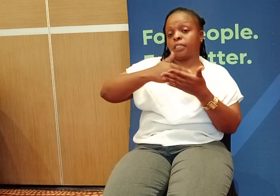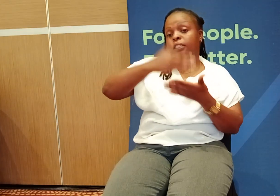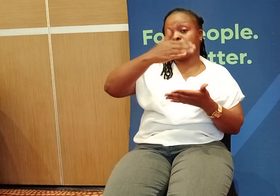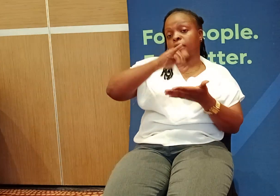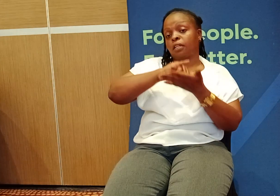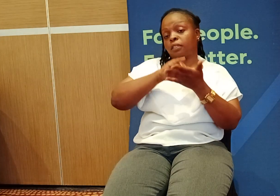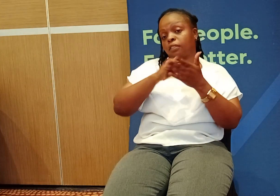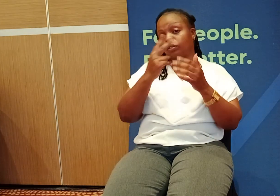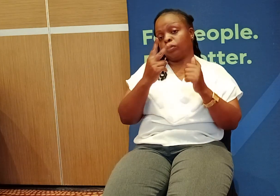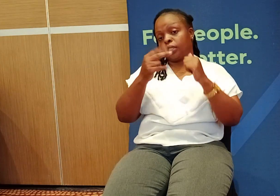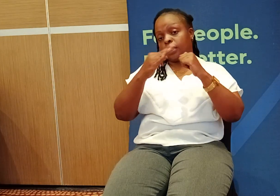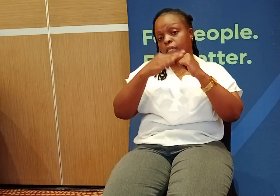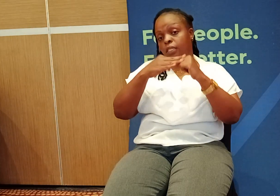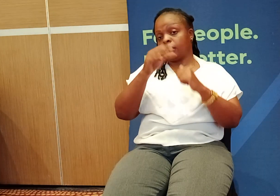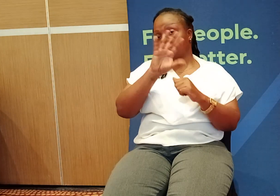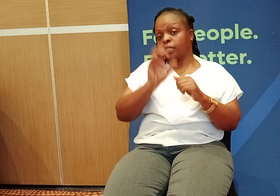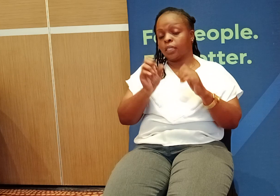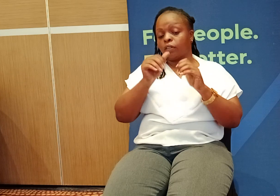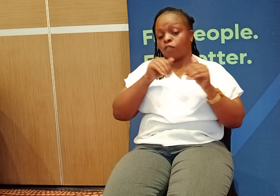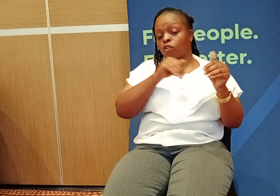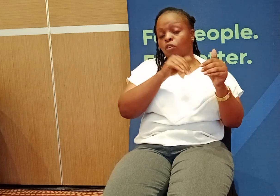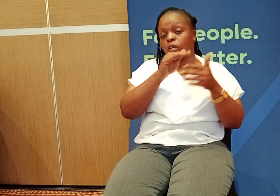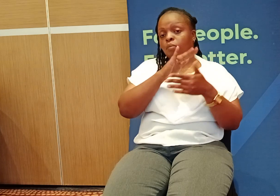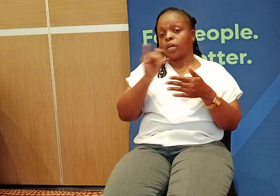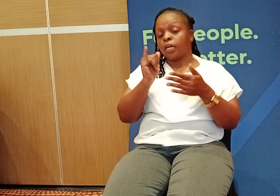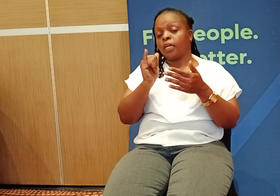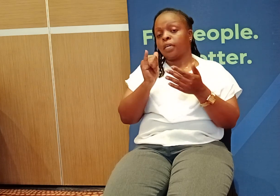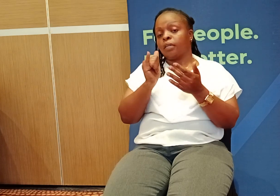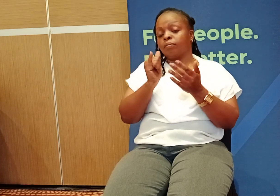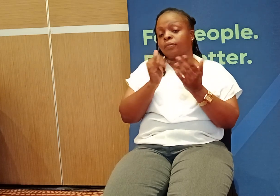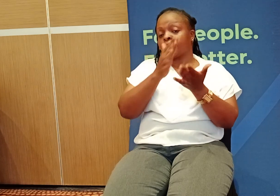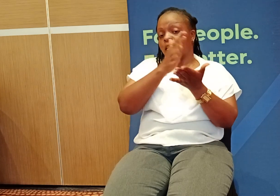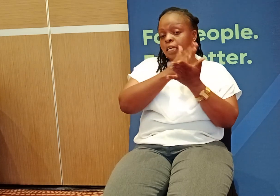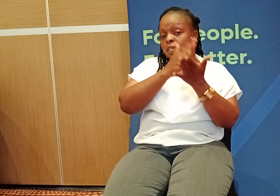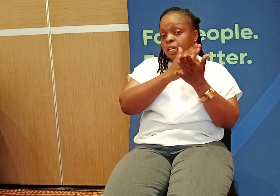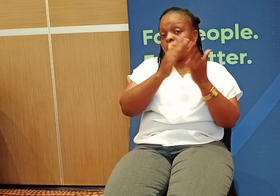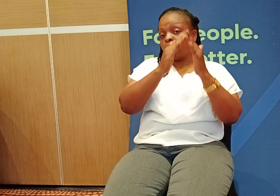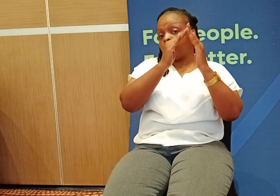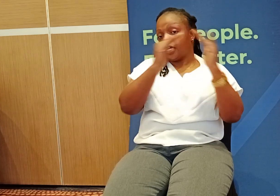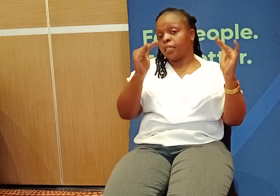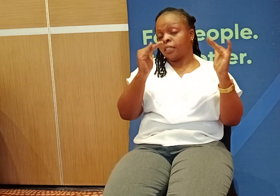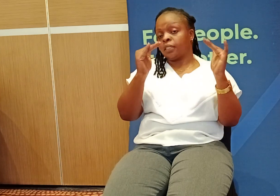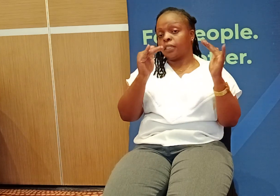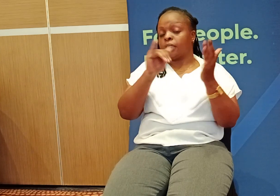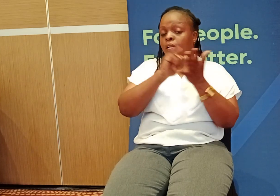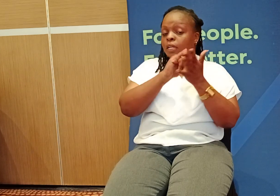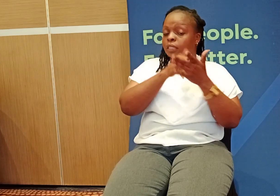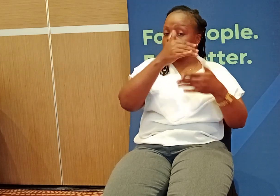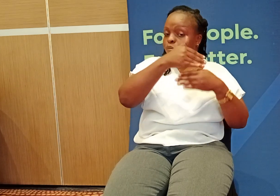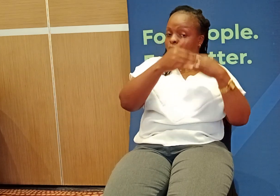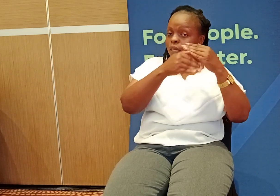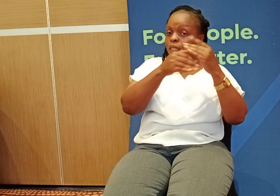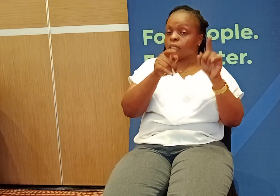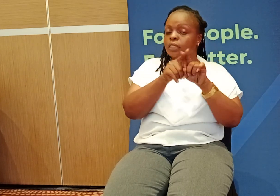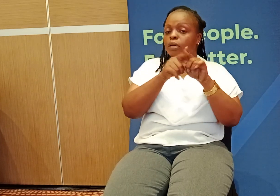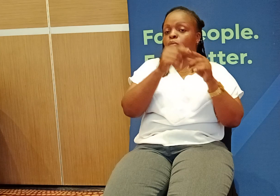28%, followed by real estate. I'll take real estate, building and construction, so almost together, and then we also do have